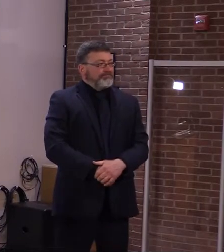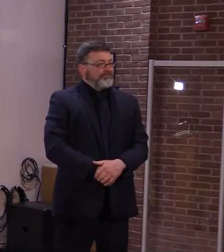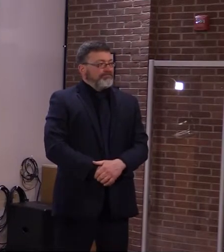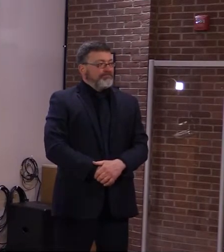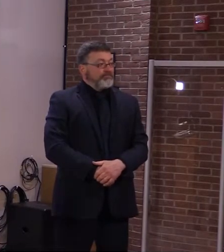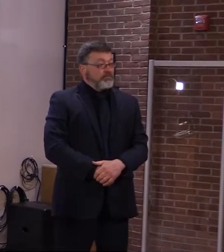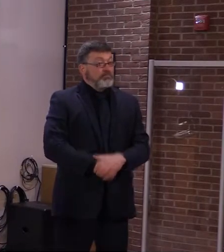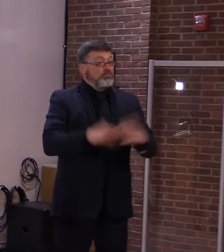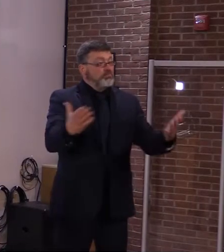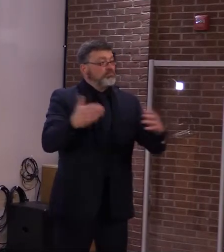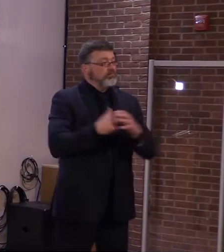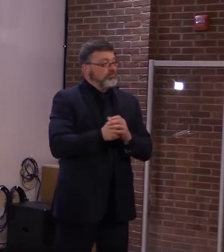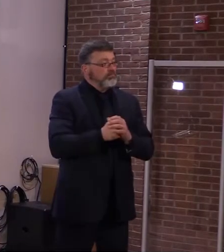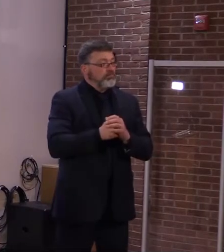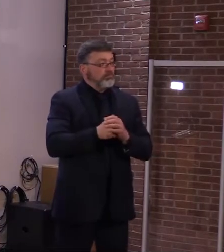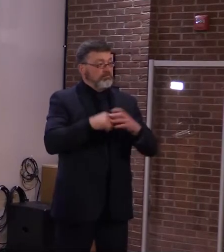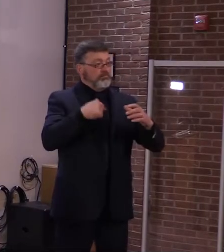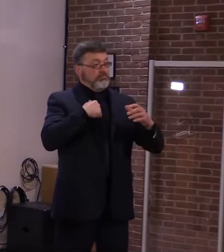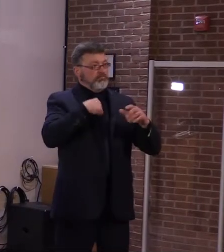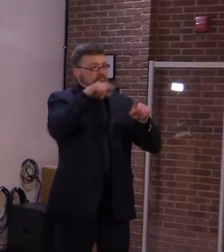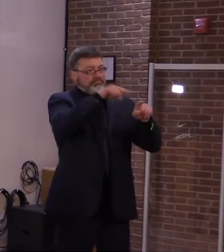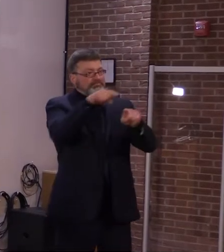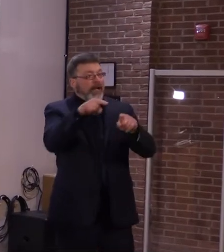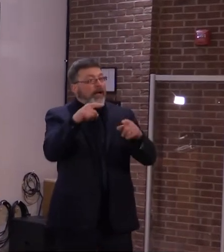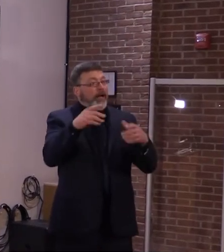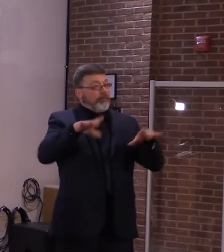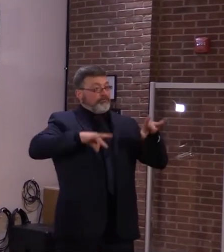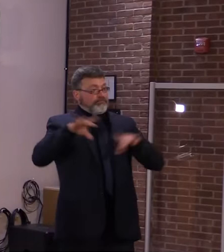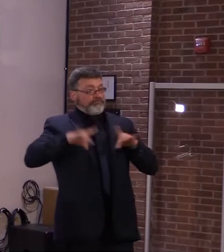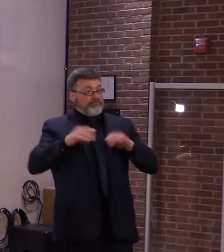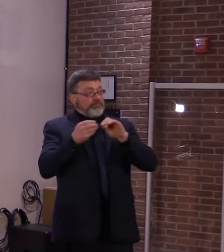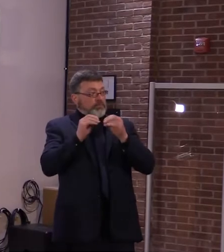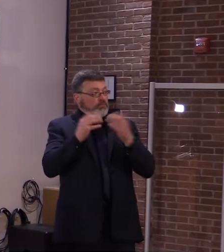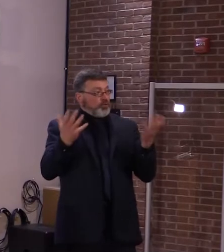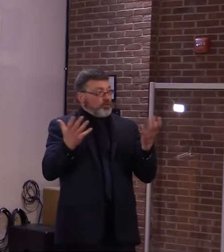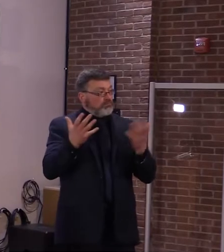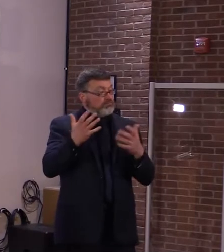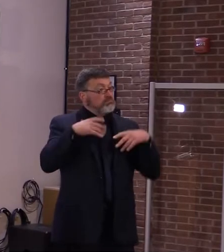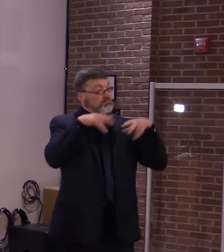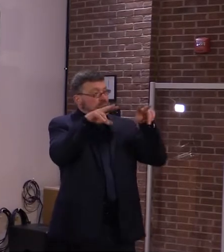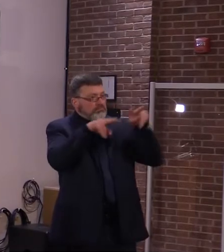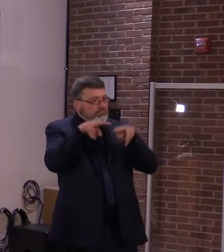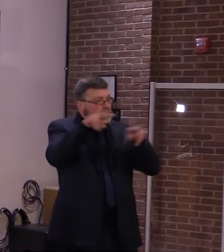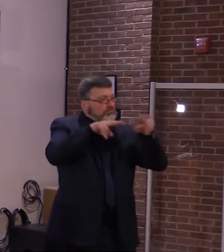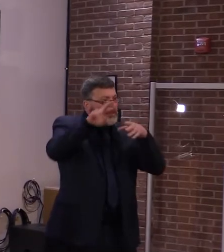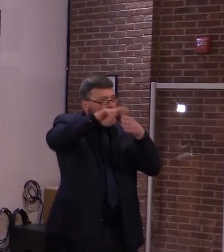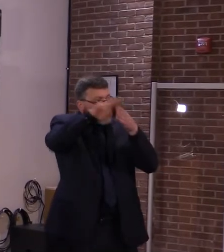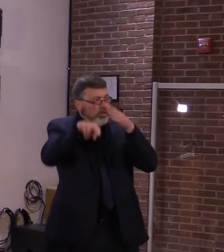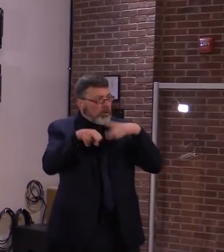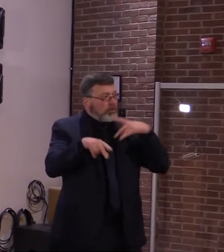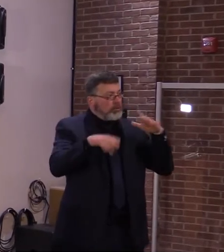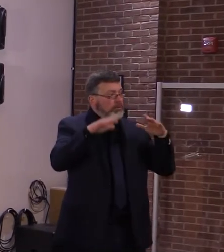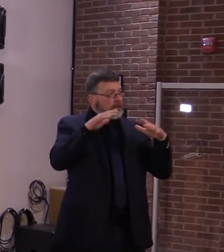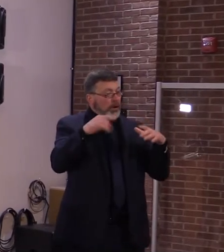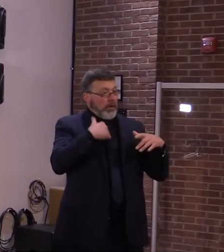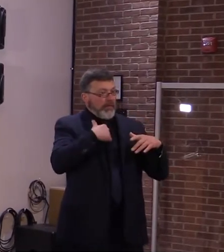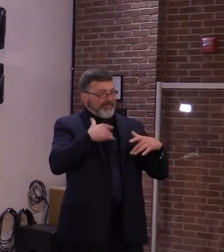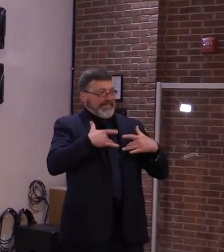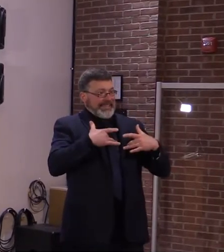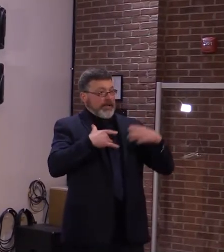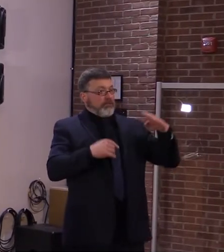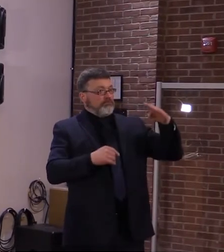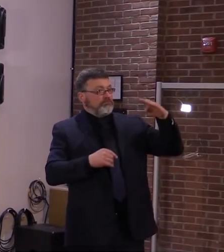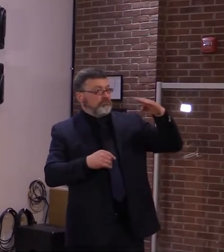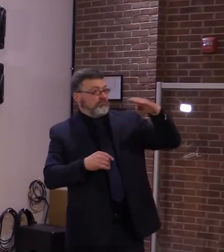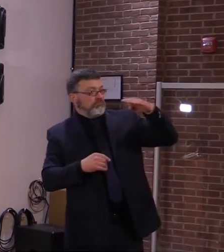Our data continues to move in a very positive direction as we are seeing more consecutive days where daily